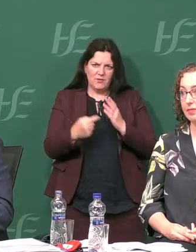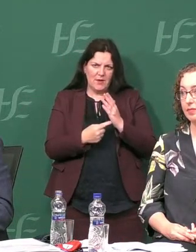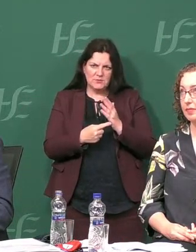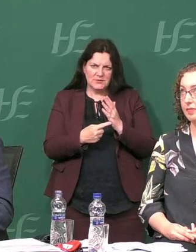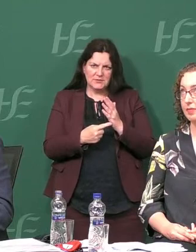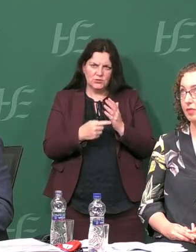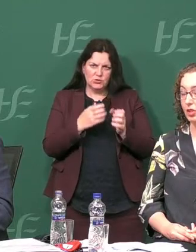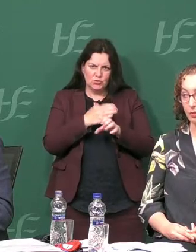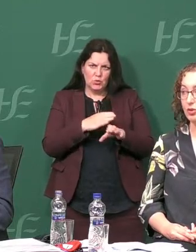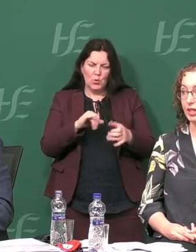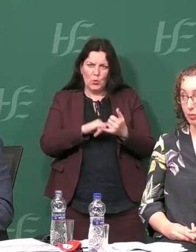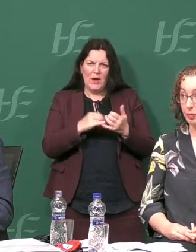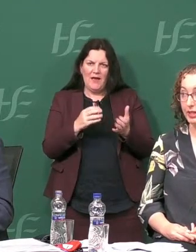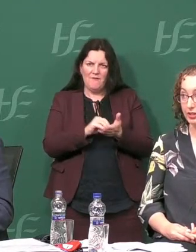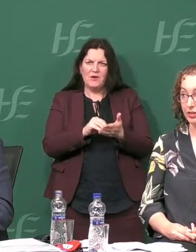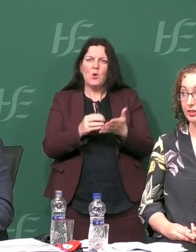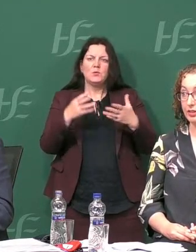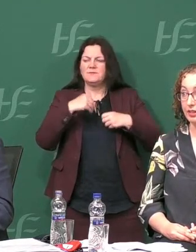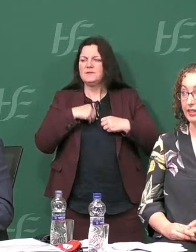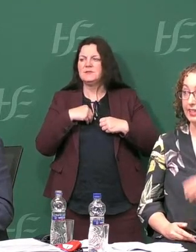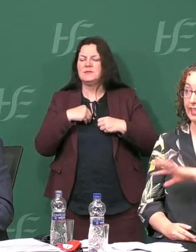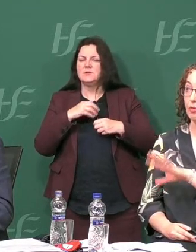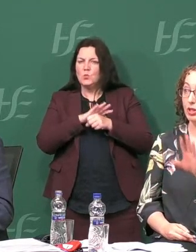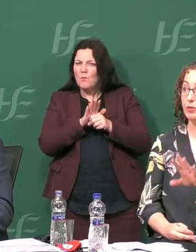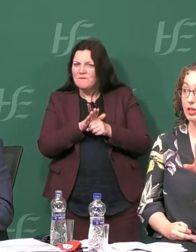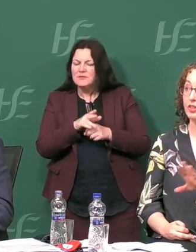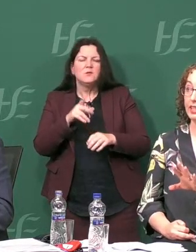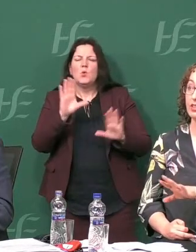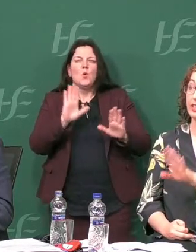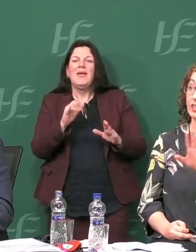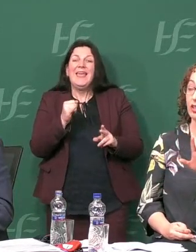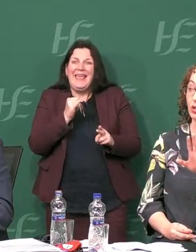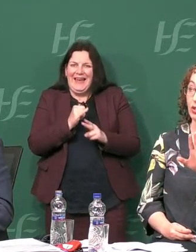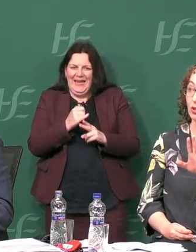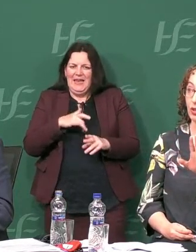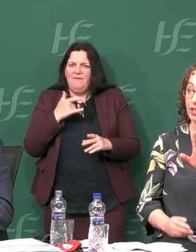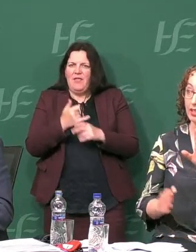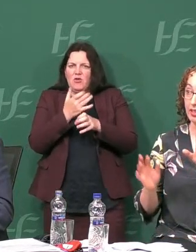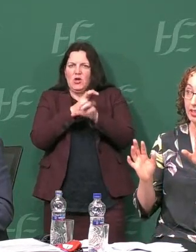have COVID. No, in the population. Then 1 in 100,000